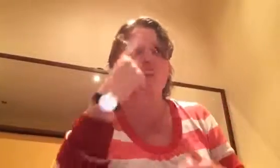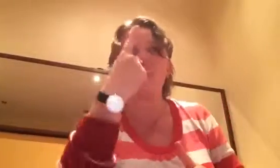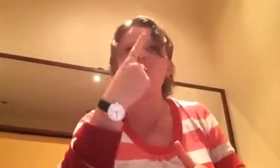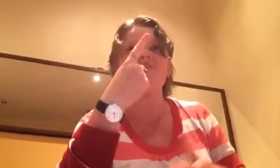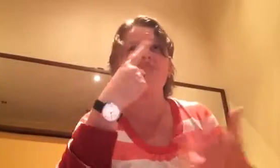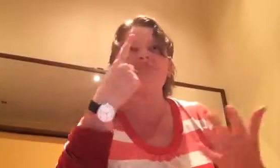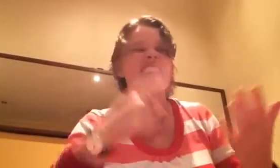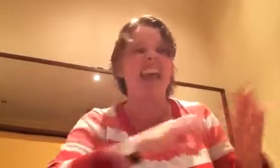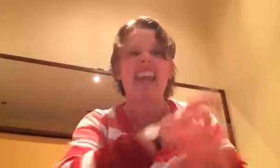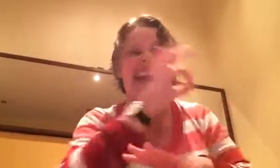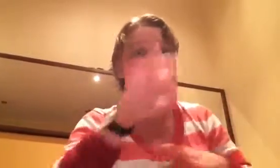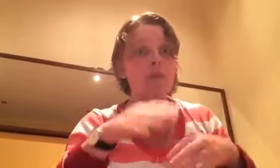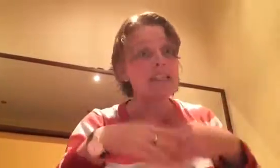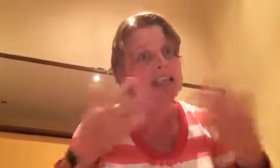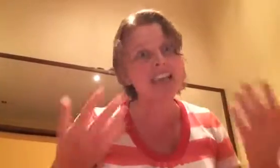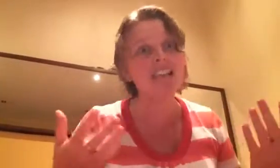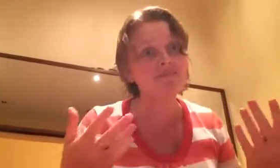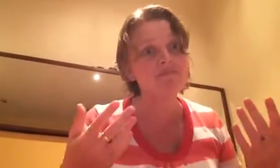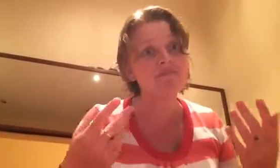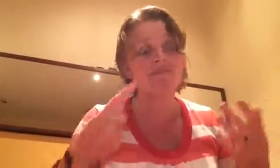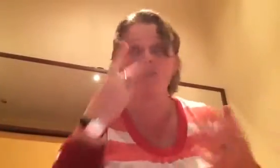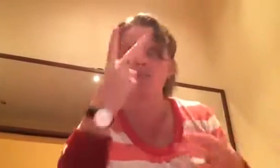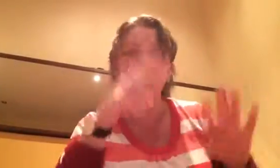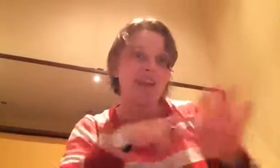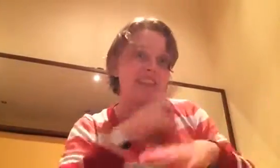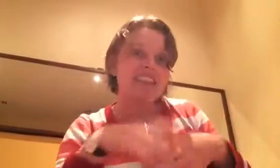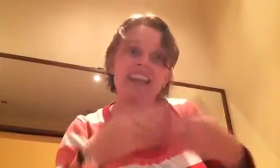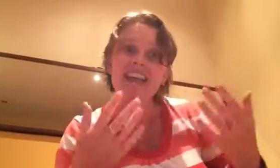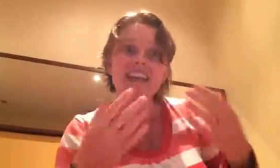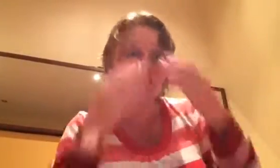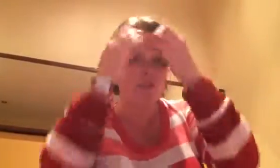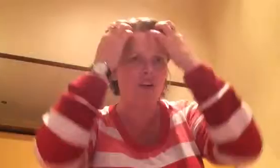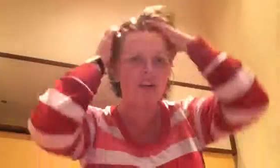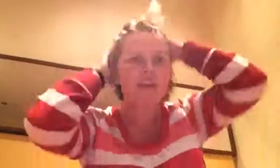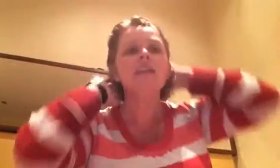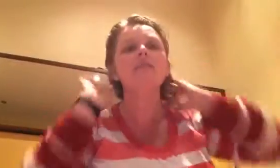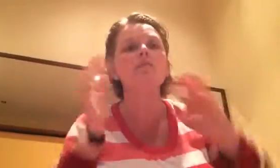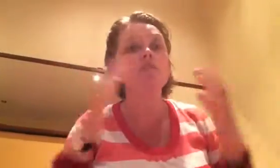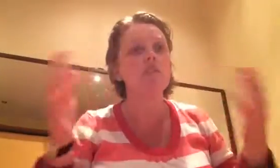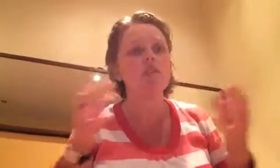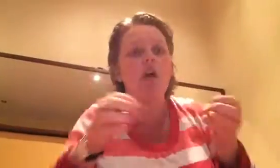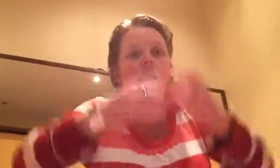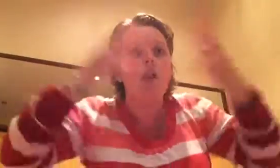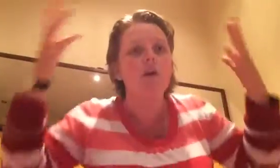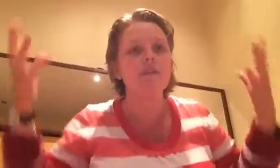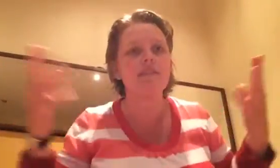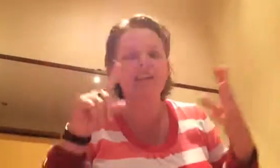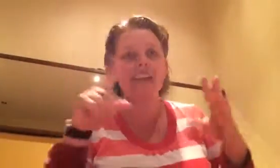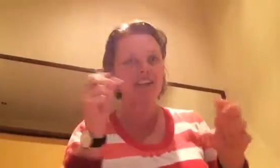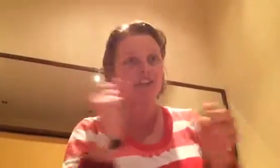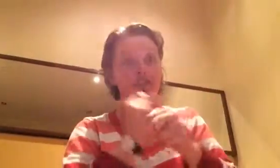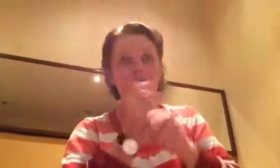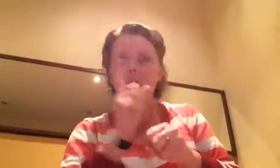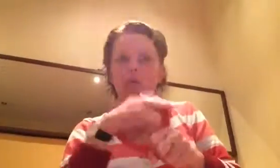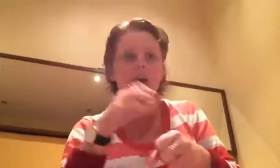like an hour a day or 2 hours a day. It's not lots, and it's actually just doing what I'm